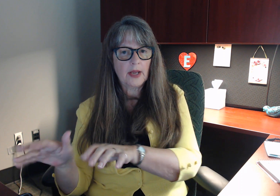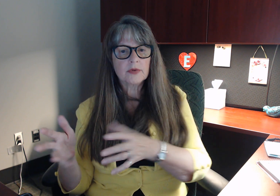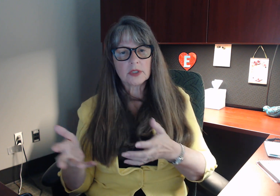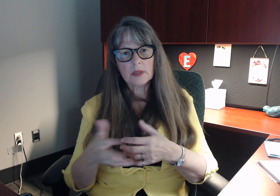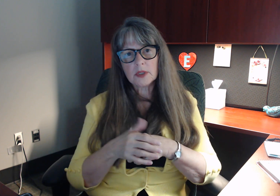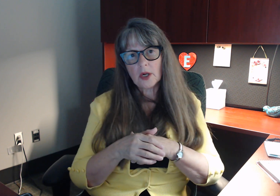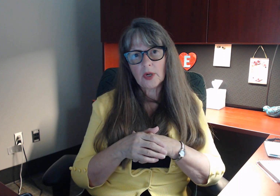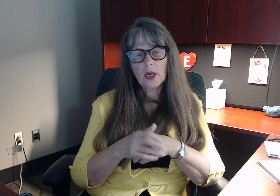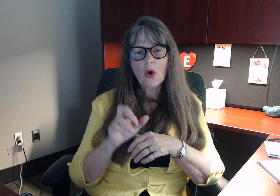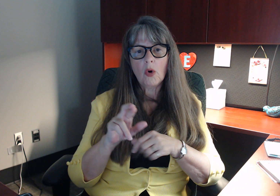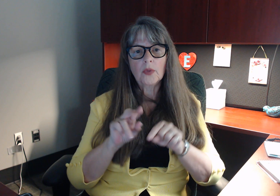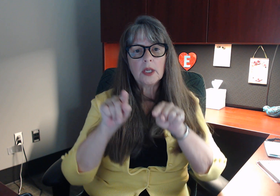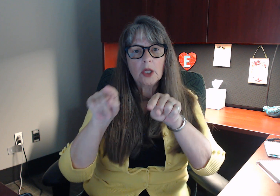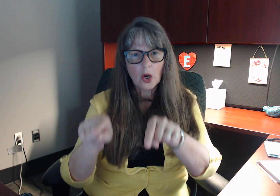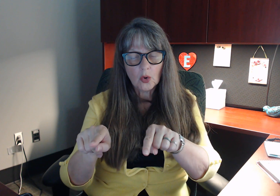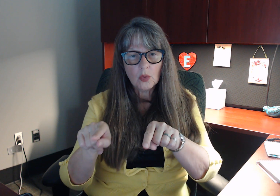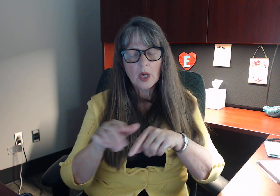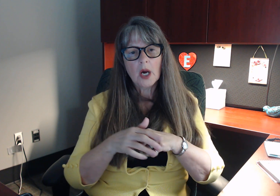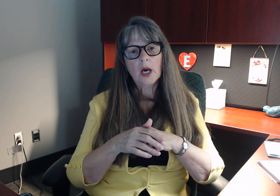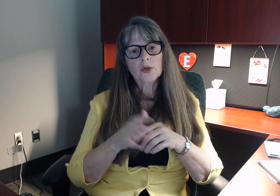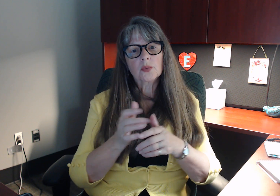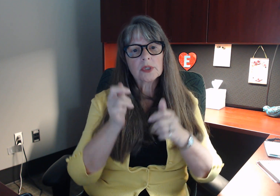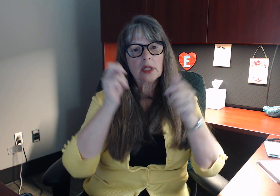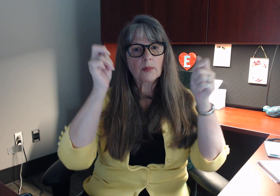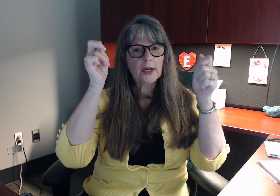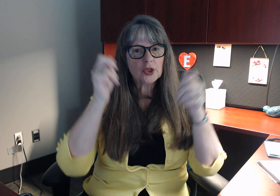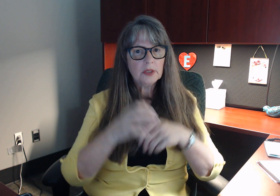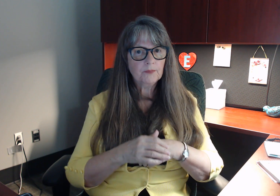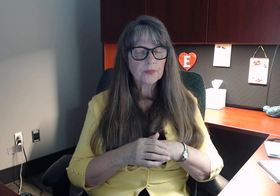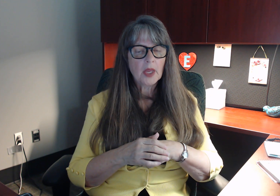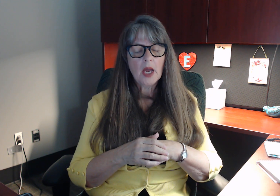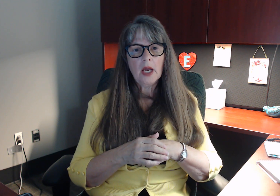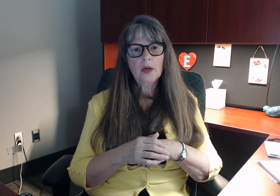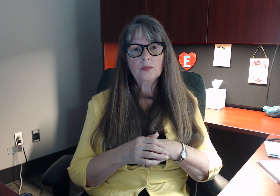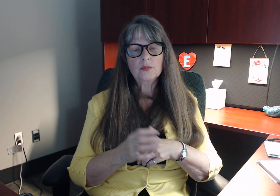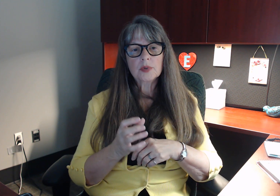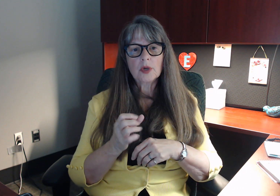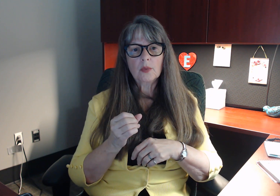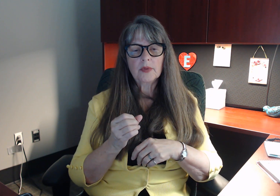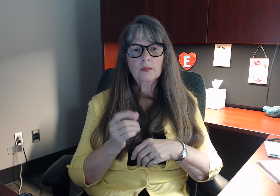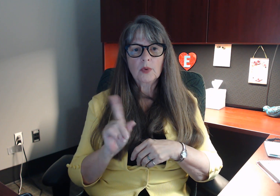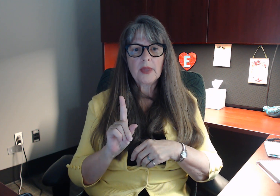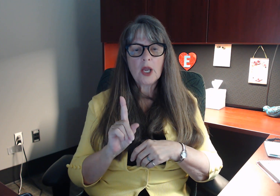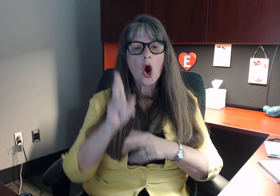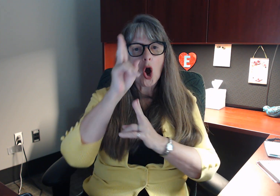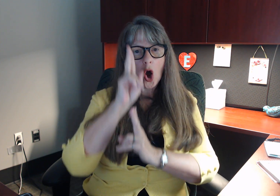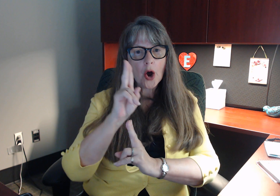the cemetery, or they go to a celebration, so where they